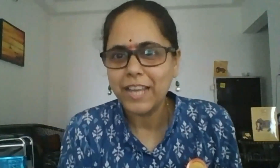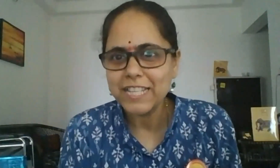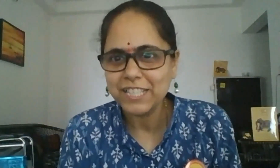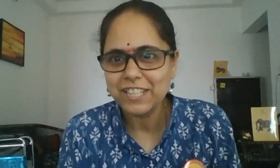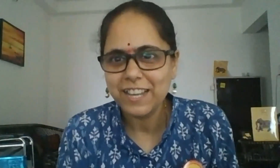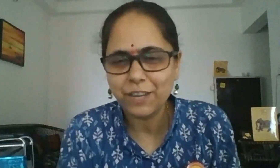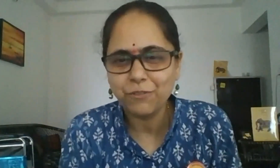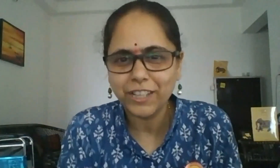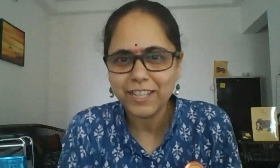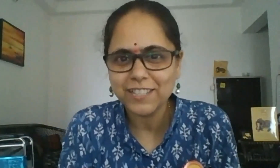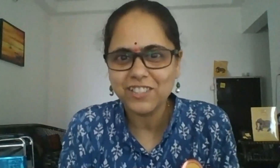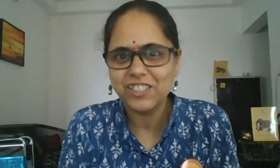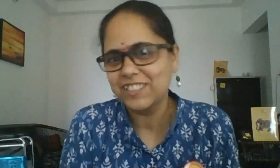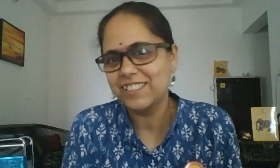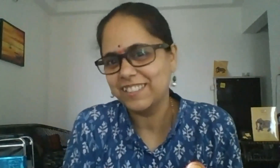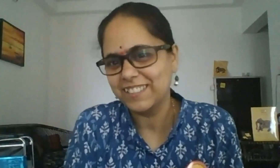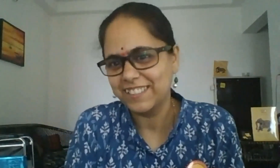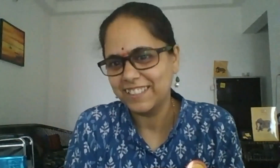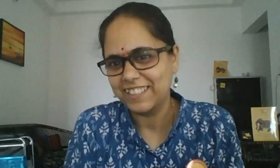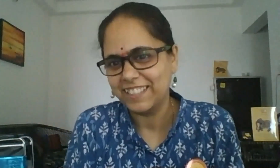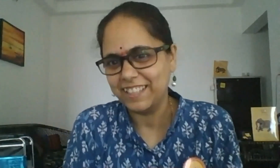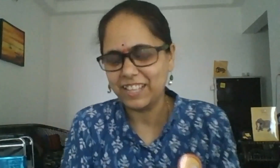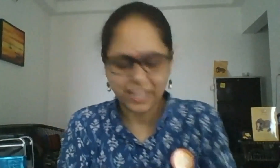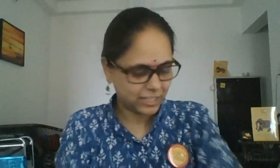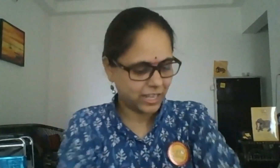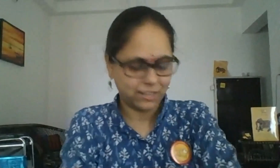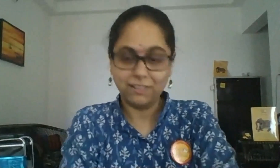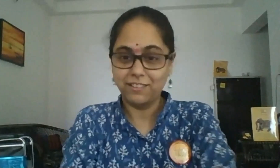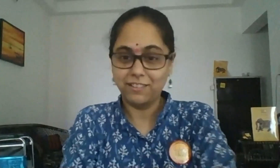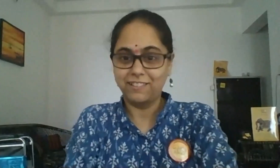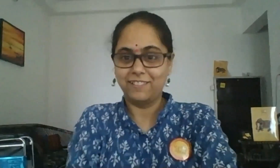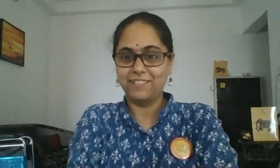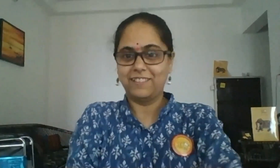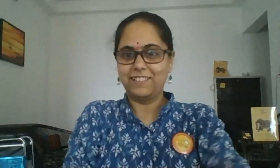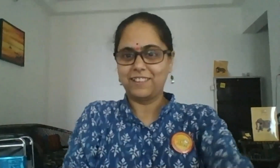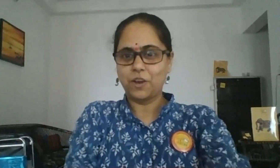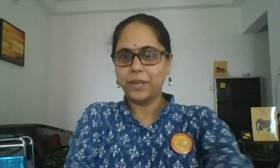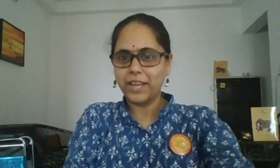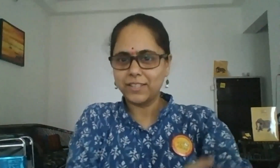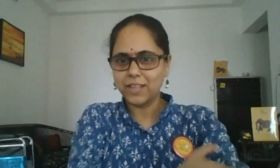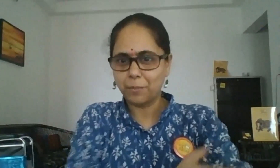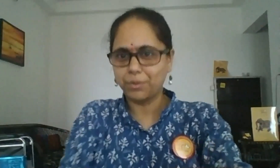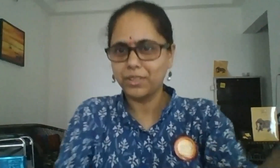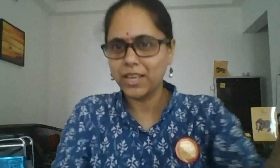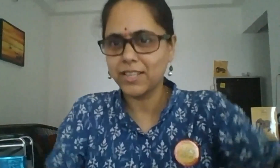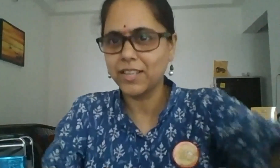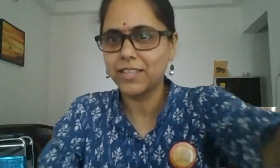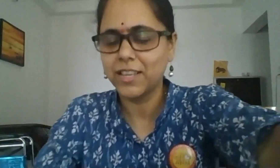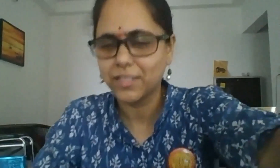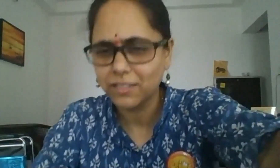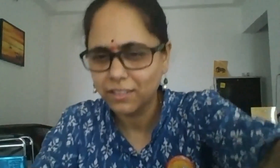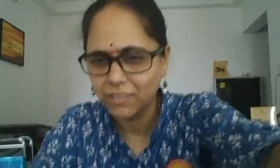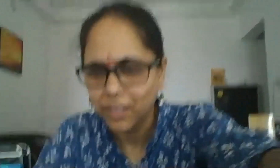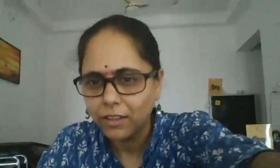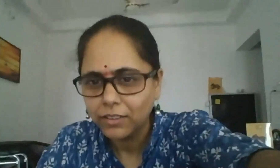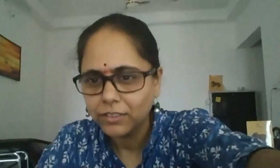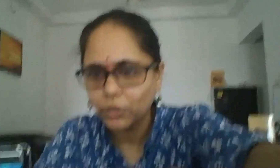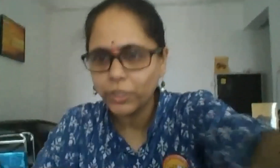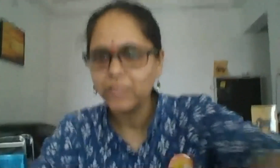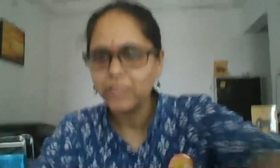Test. Ready for test? In ASL. How many hands up? Yes, yes, yes. No, yes.